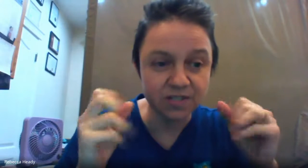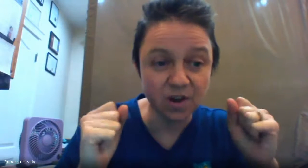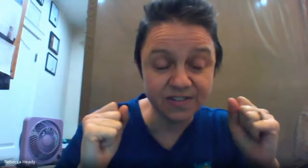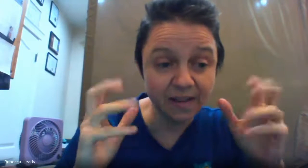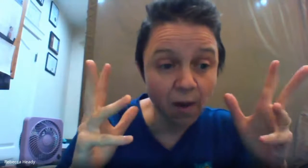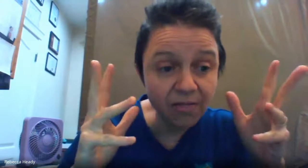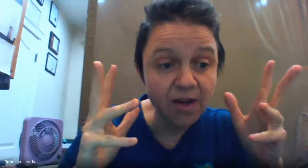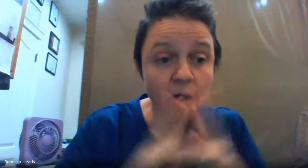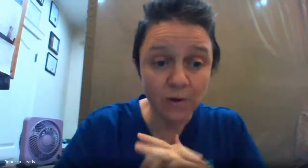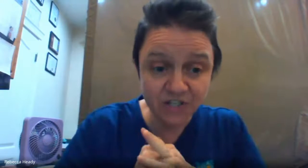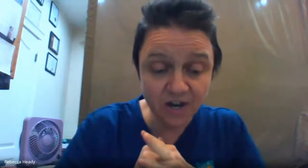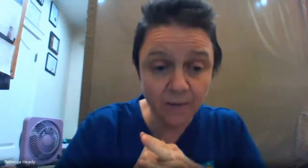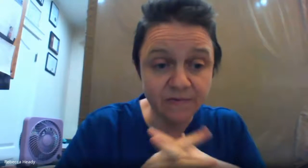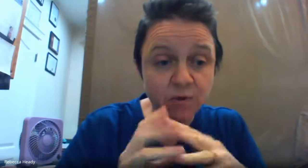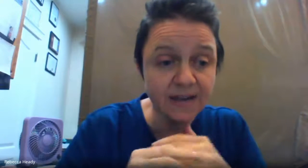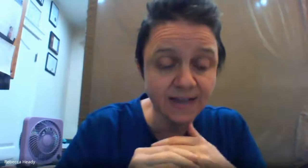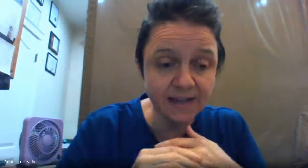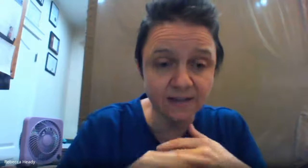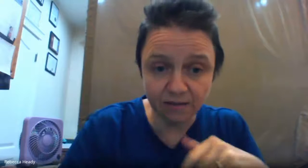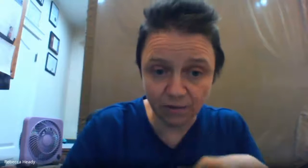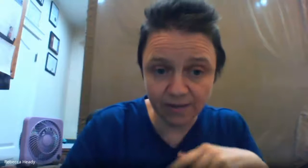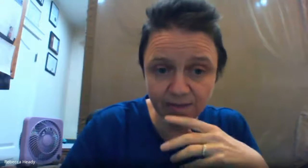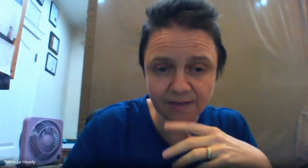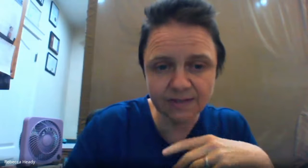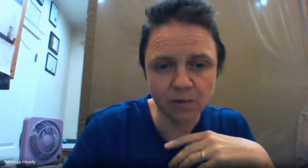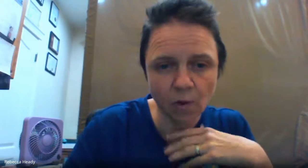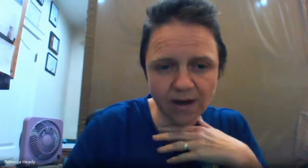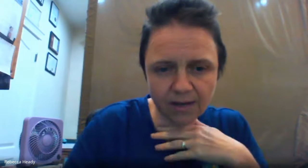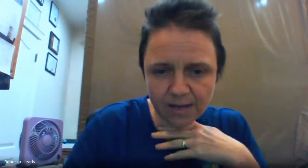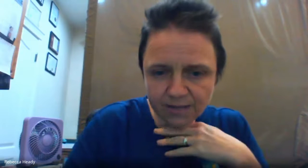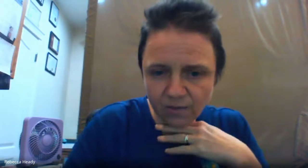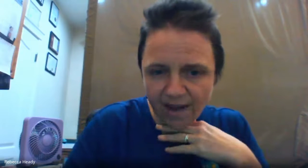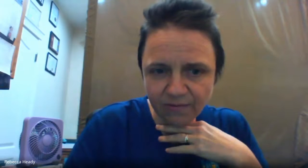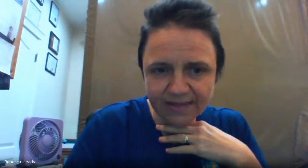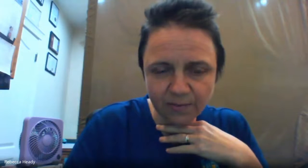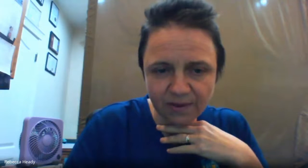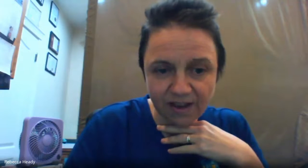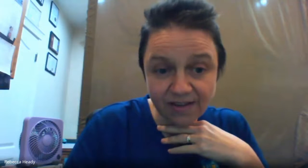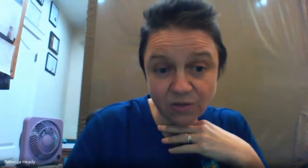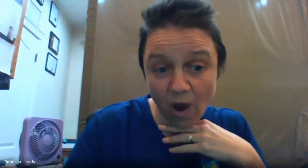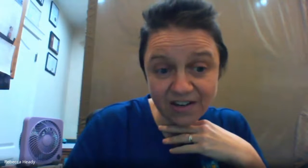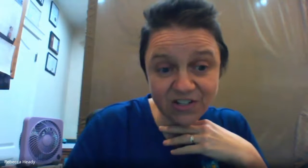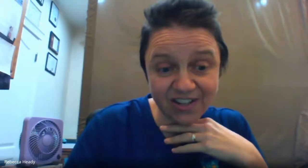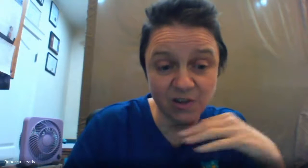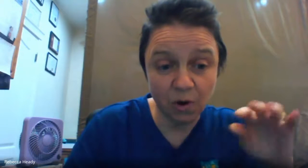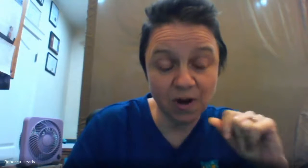Moth, which if you guys, I can give you the link in this if you want to have something fun to watch, like you want to watch the news, because